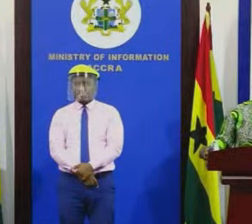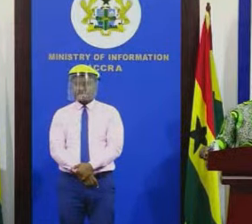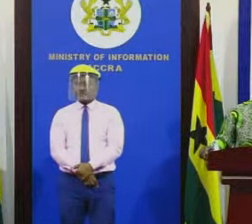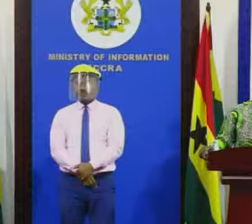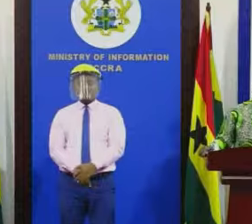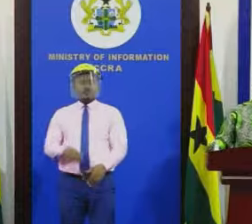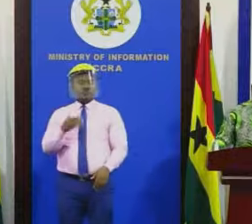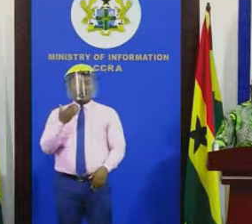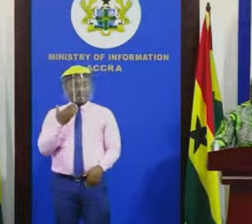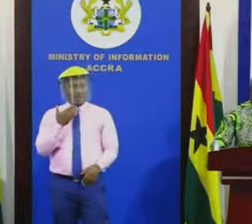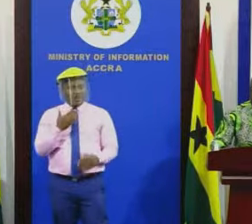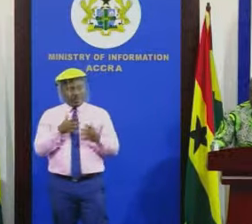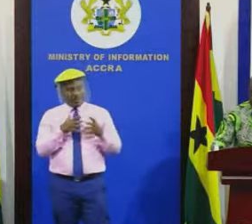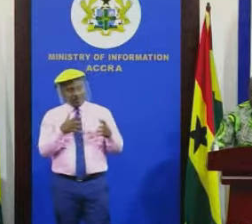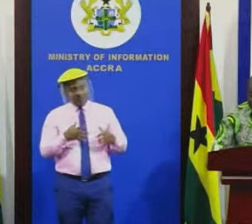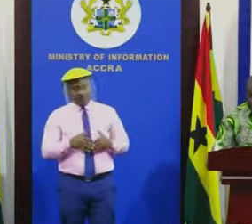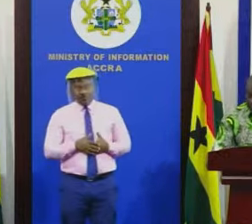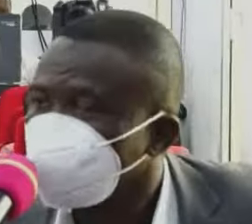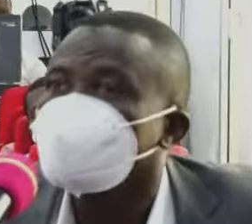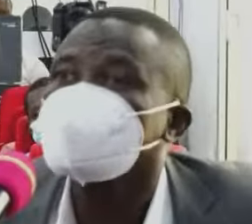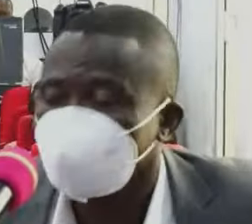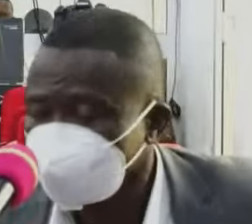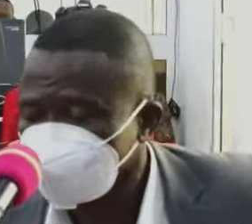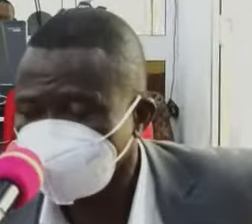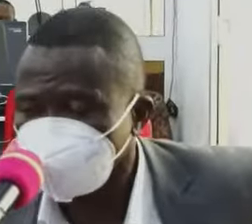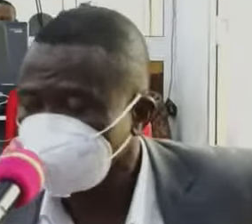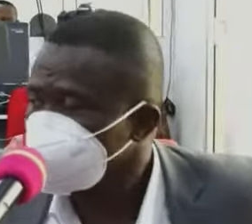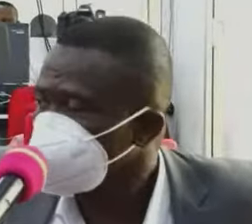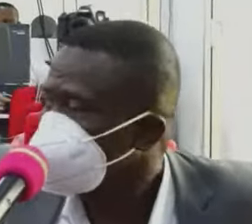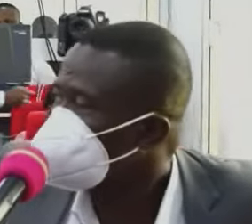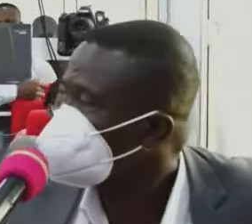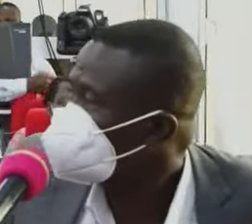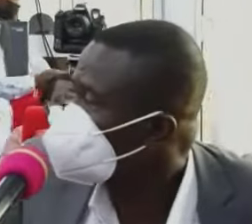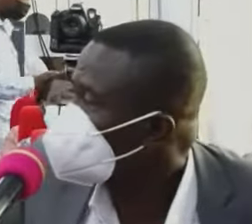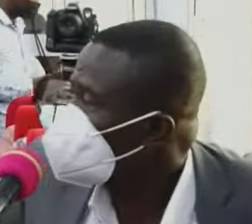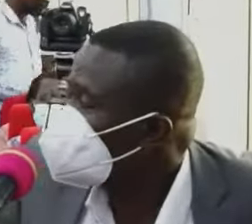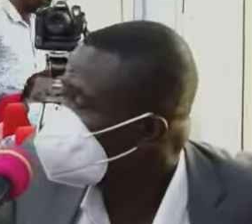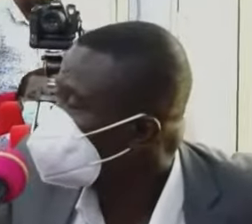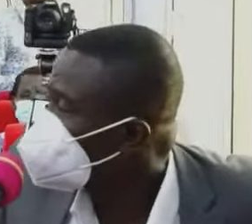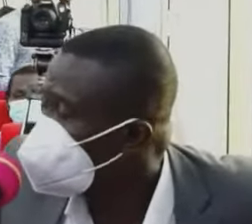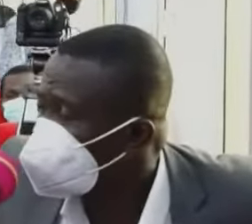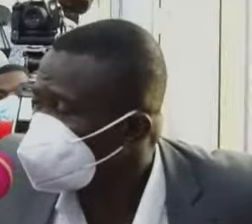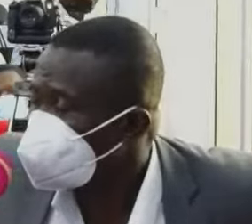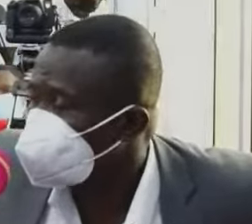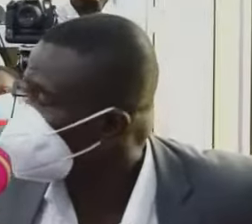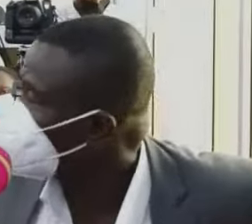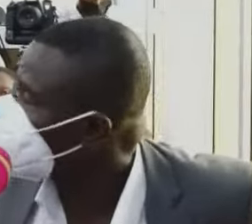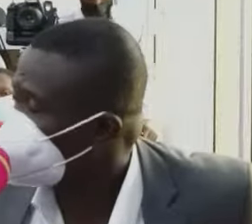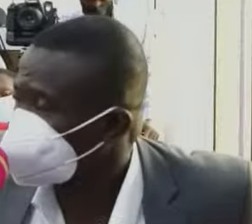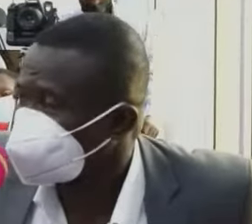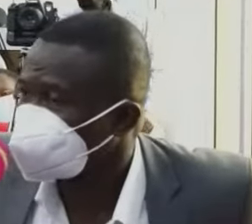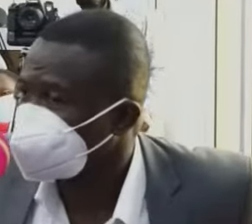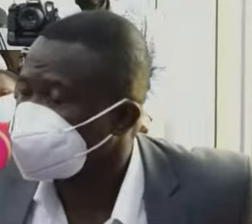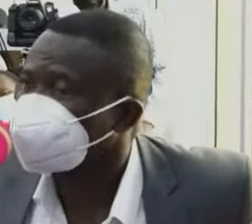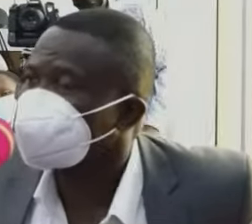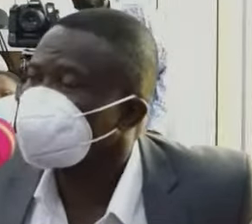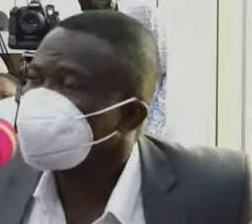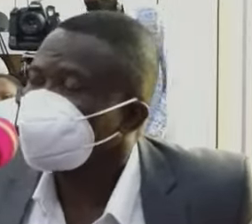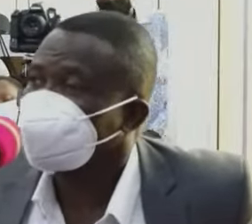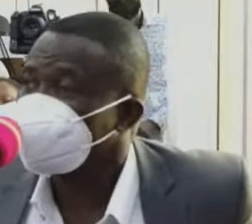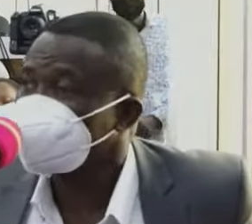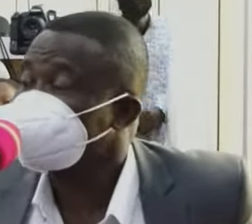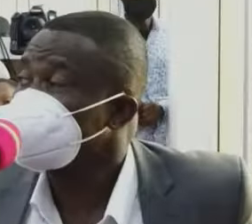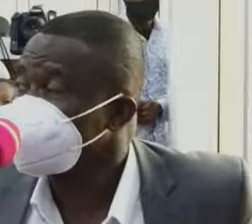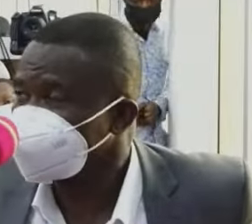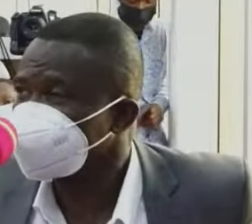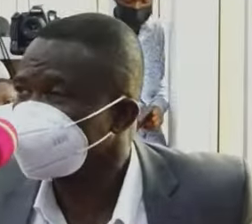Thank you very much, Minister, for giving me the opportunity. Actually, the issue happened, as was said,